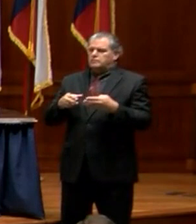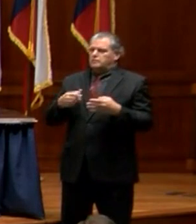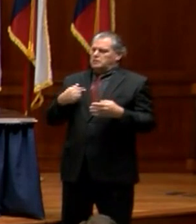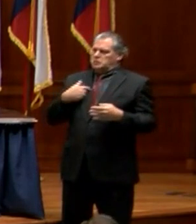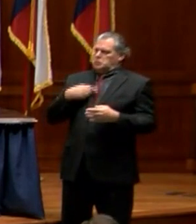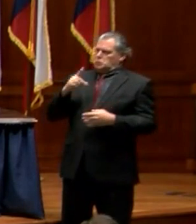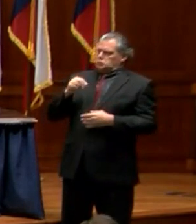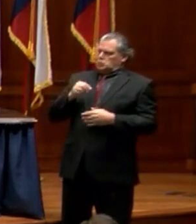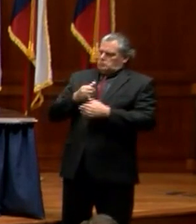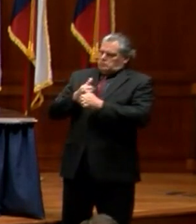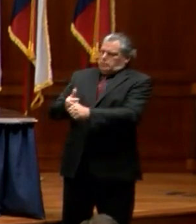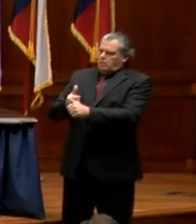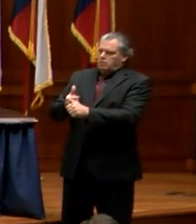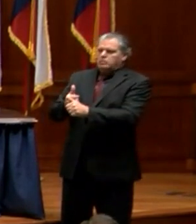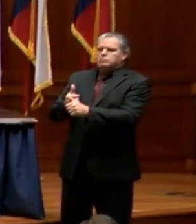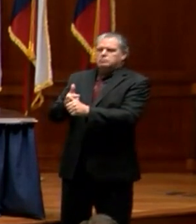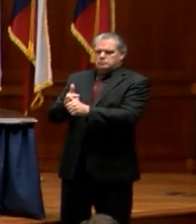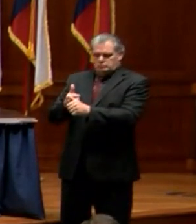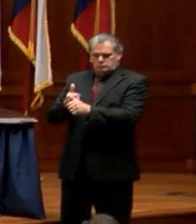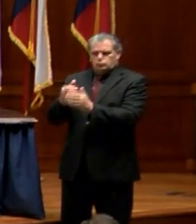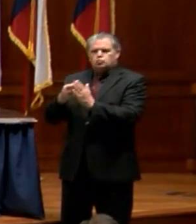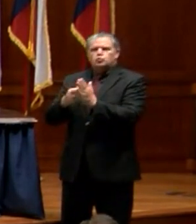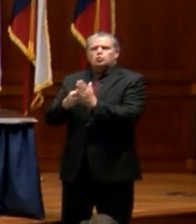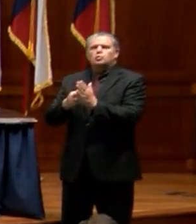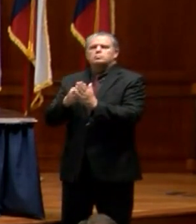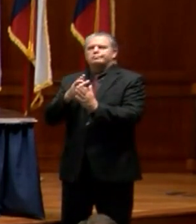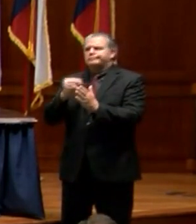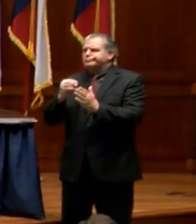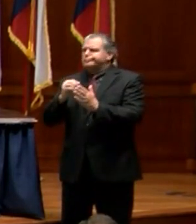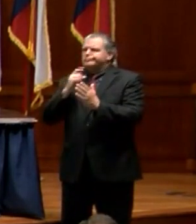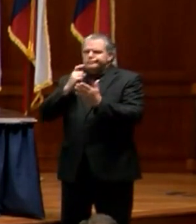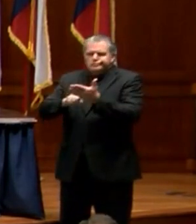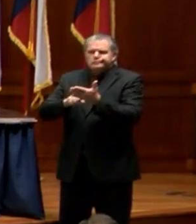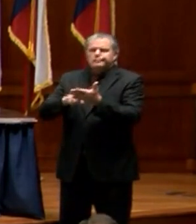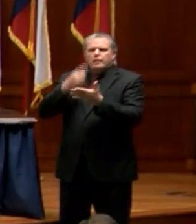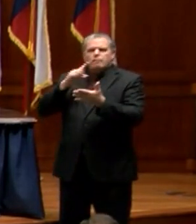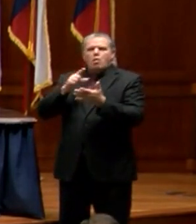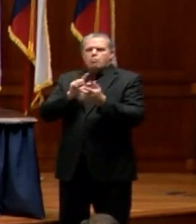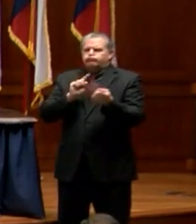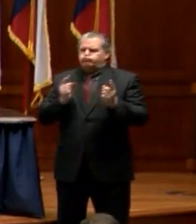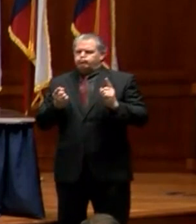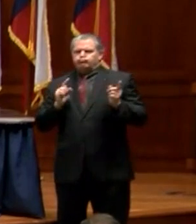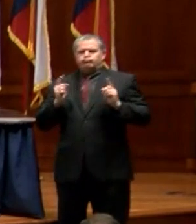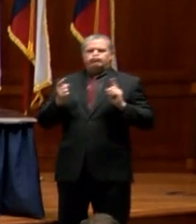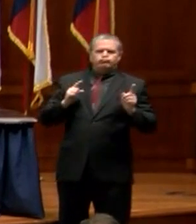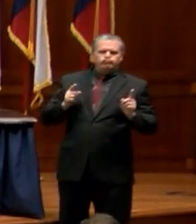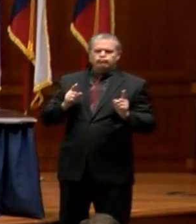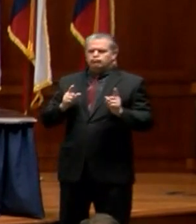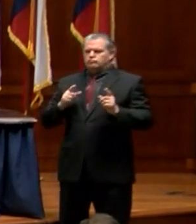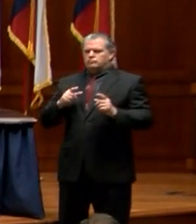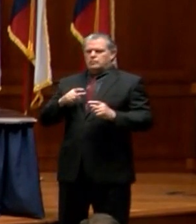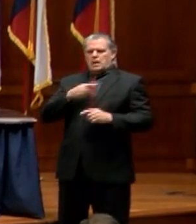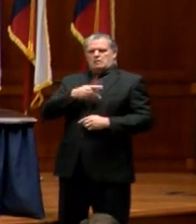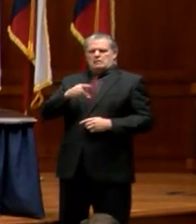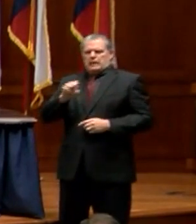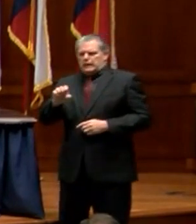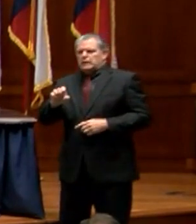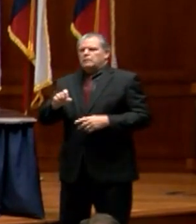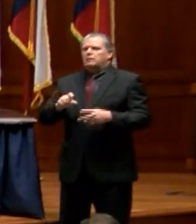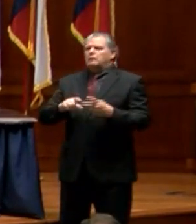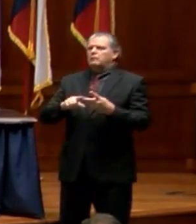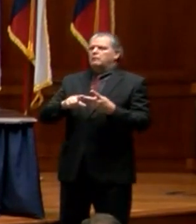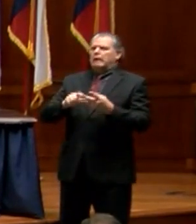will, observing those things, social distancing and personal hygiene and environmental cleanliness and sanitation, that are the things that